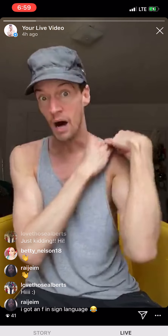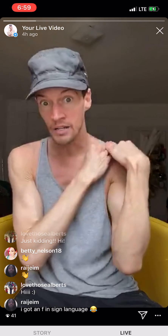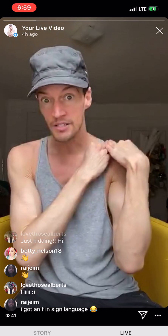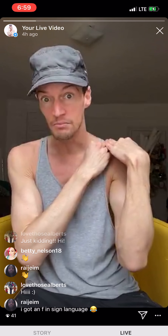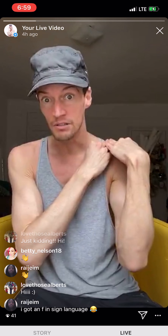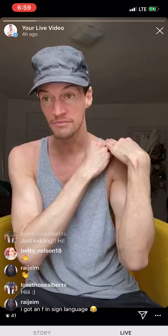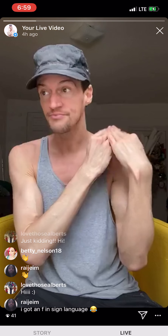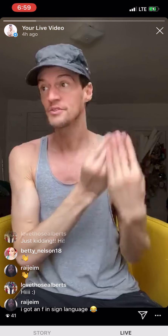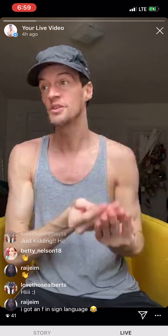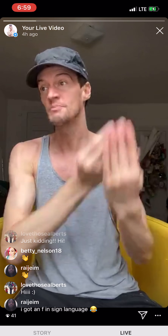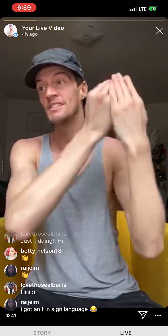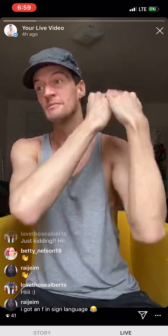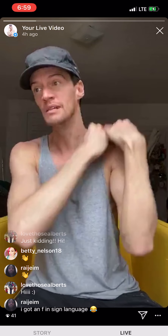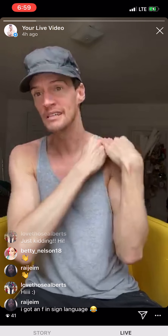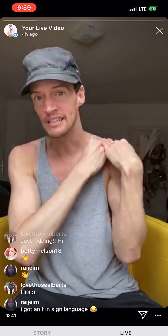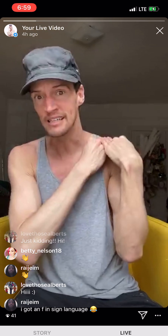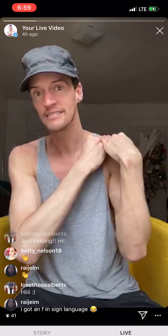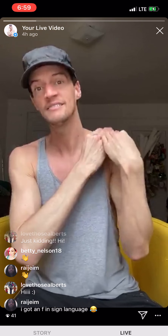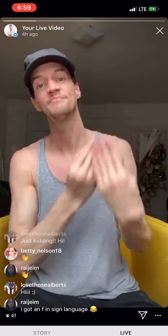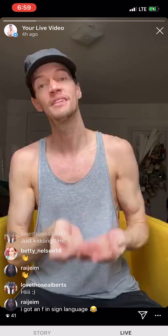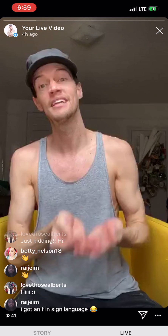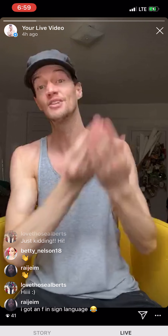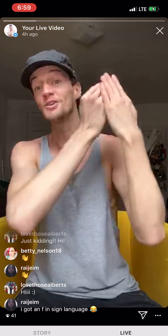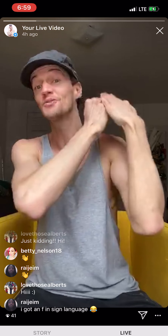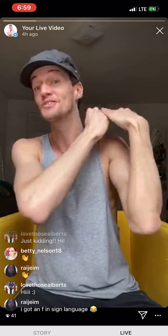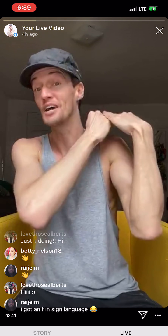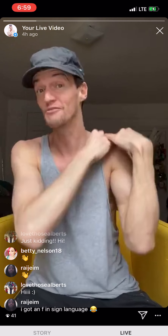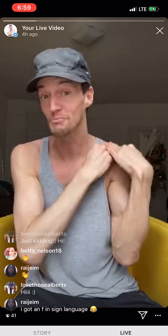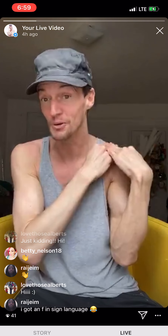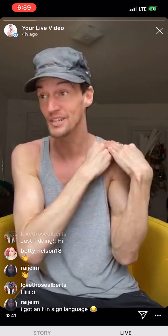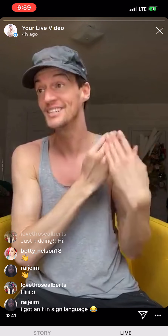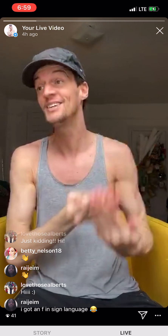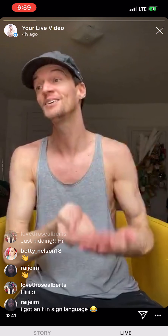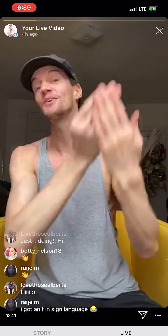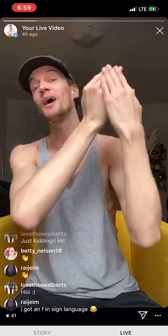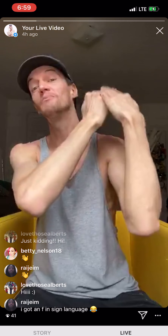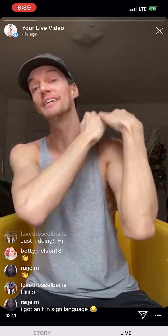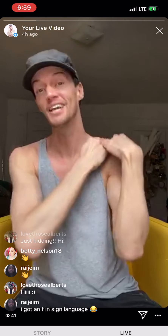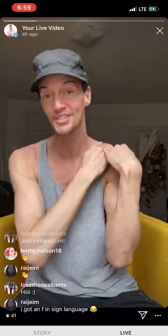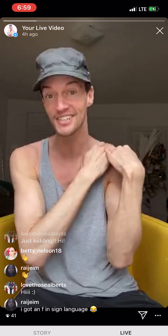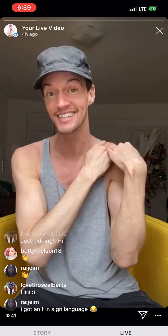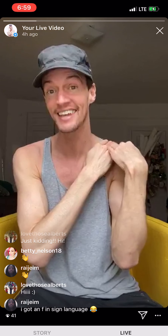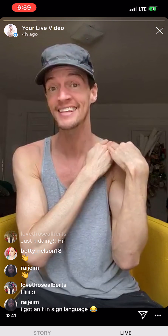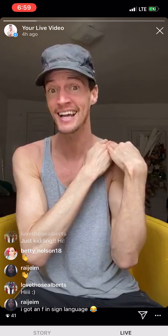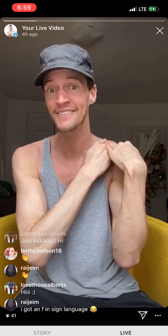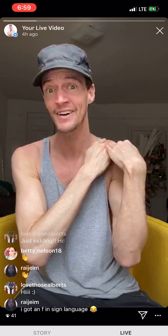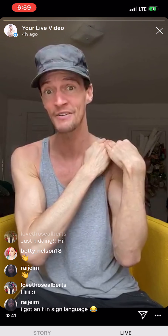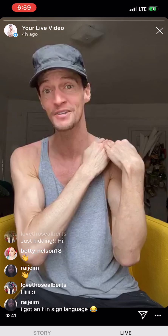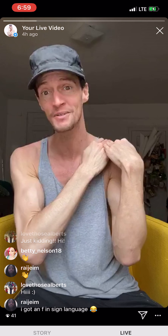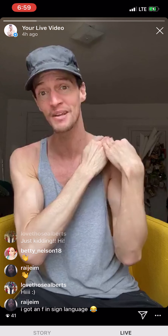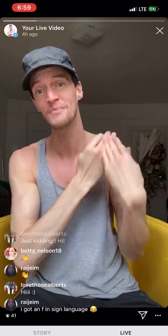Responsible. Responsibility. It's also the sign for burden or obligation. And that's kind of how I feel sometimes about